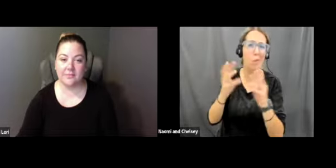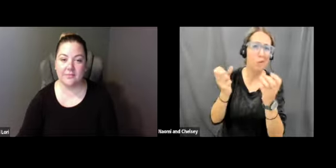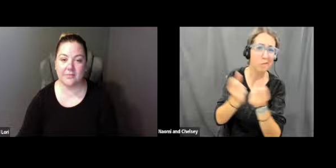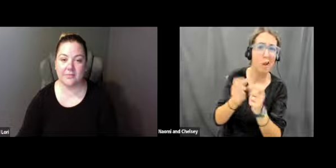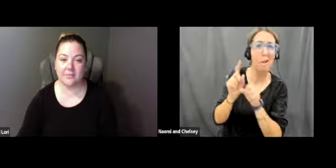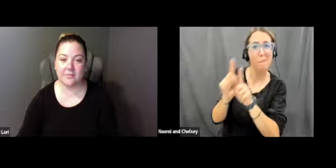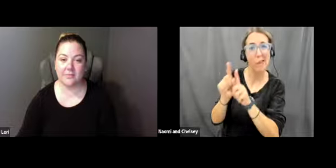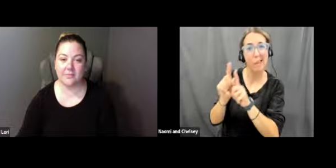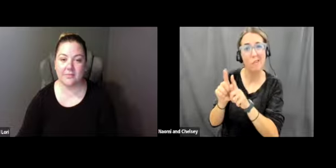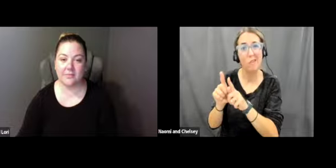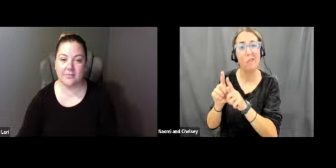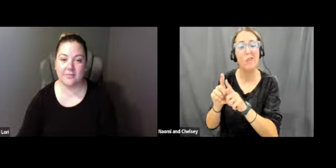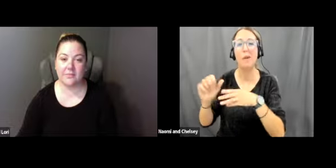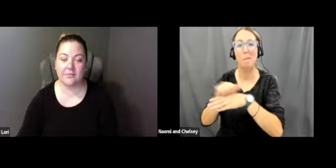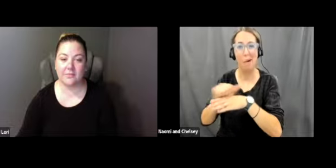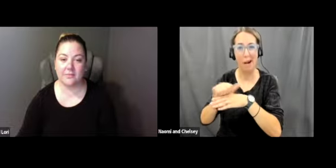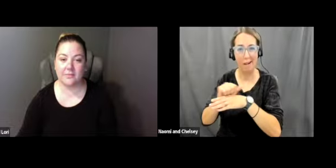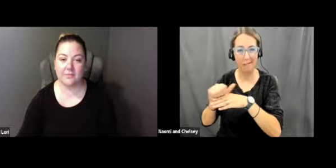sessions. Let's talk to